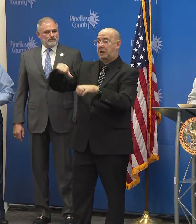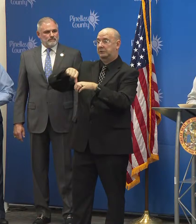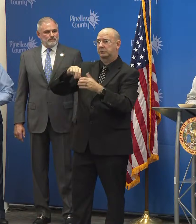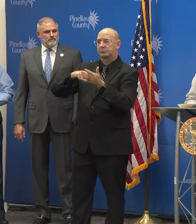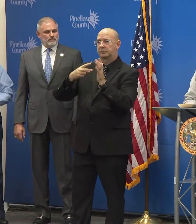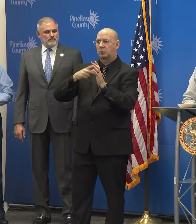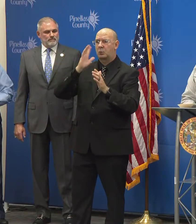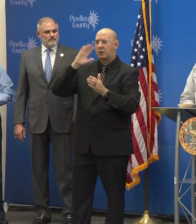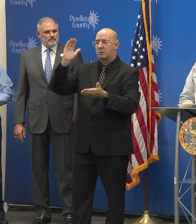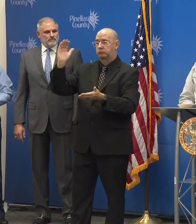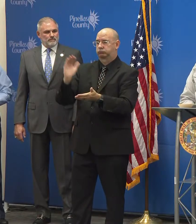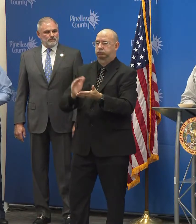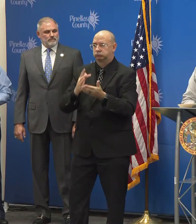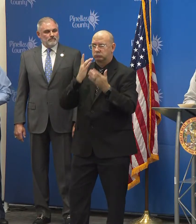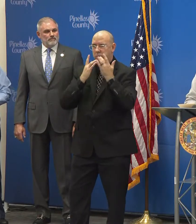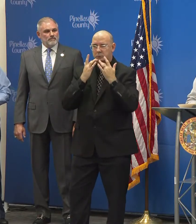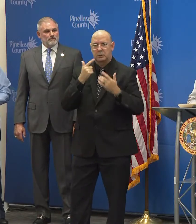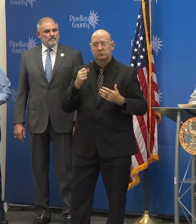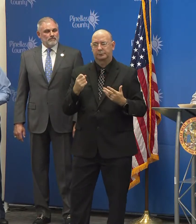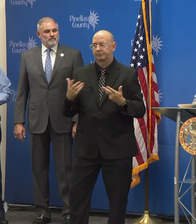For Floridians with electric